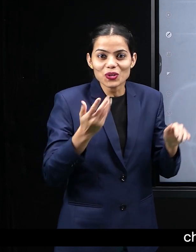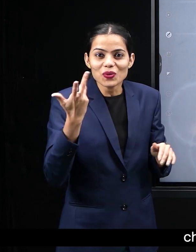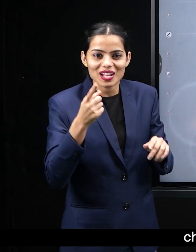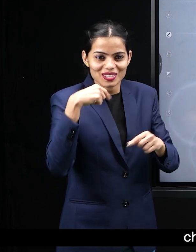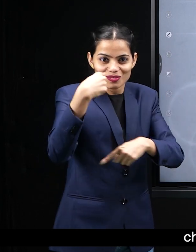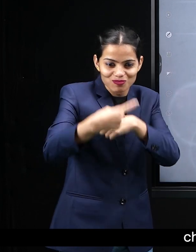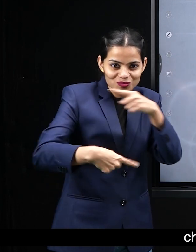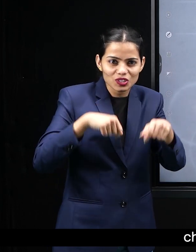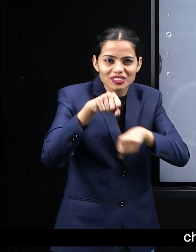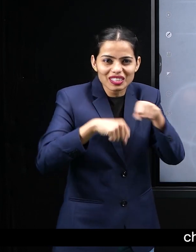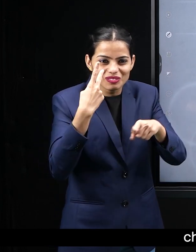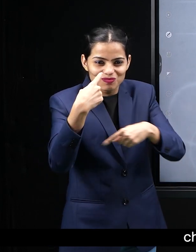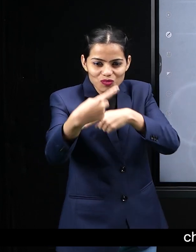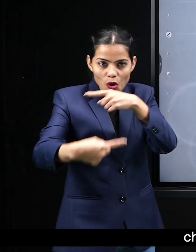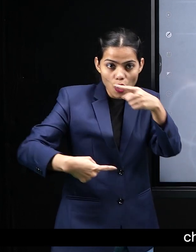Children, what is cyclic quadrilateral?